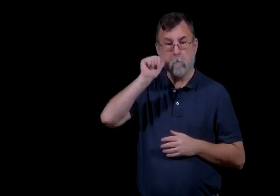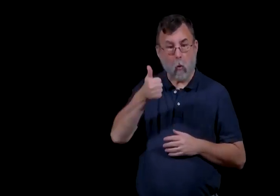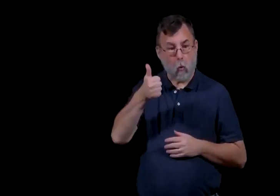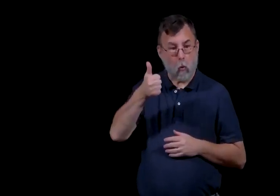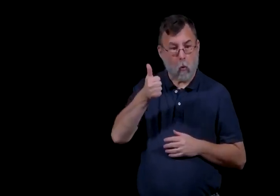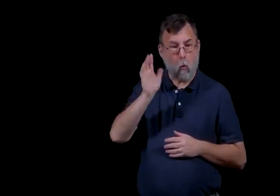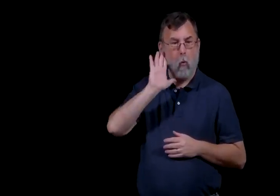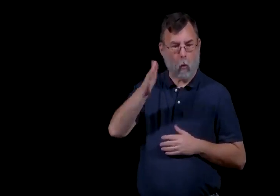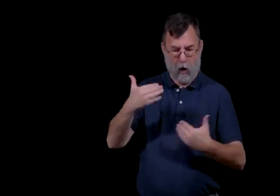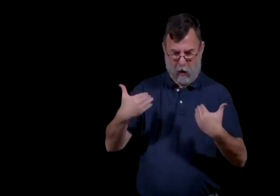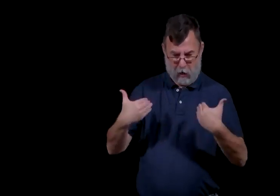Tomorrow